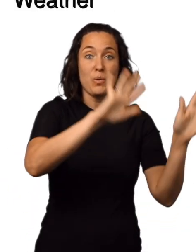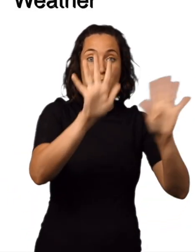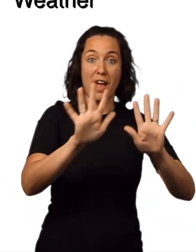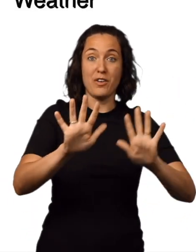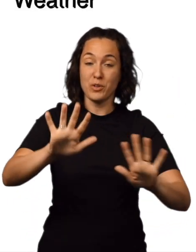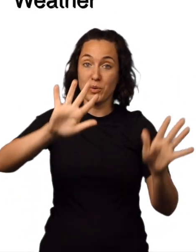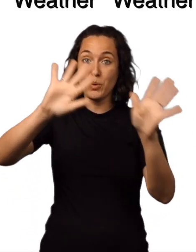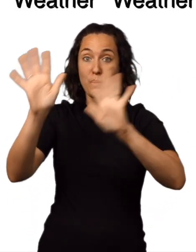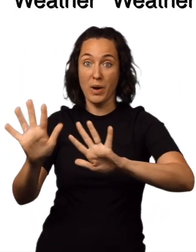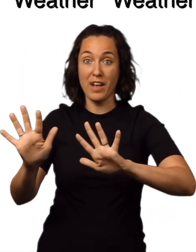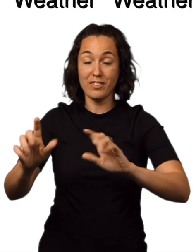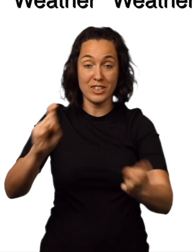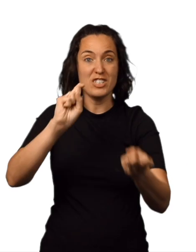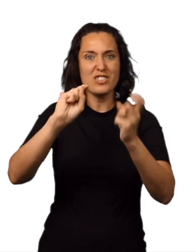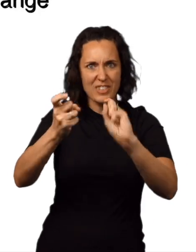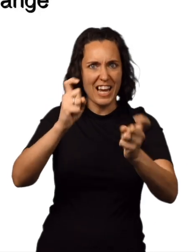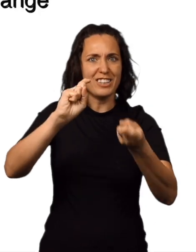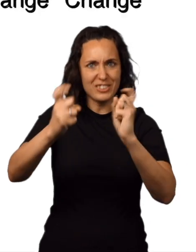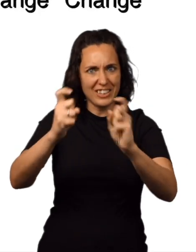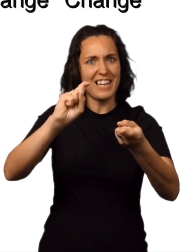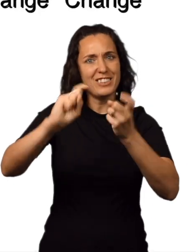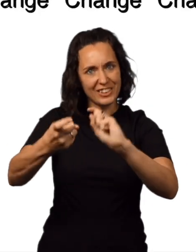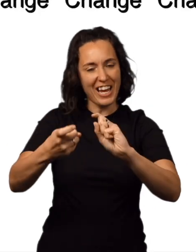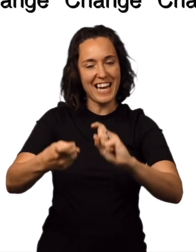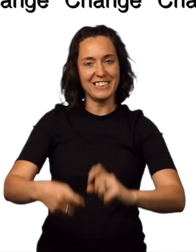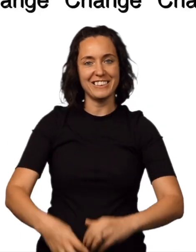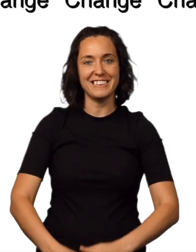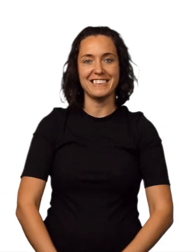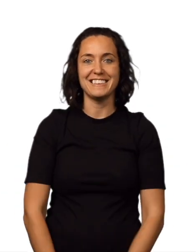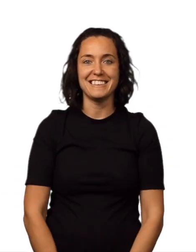Weather, weather, change, change, change.